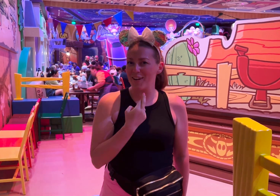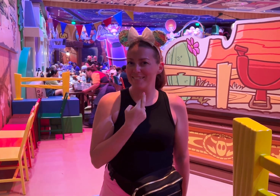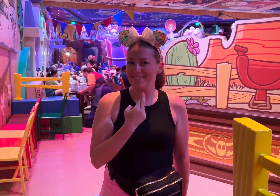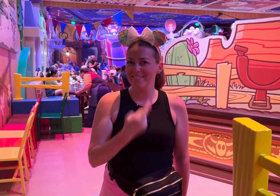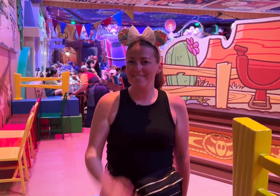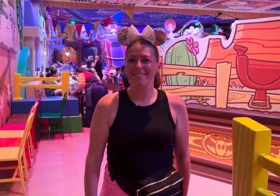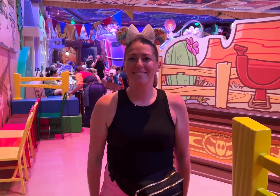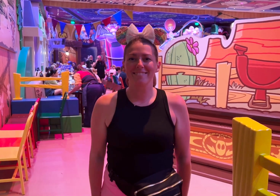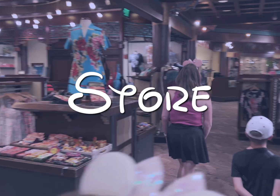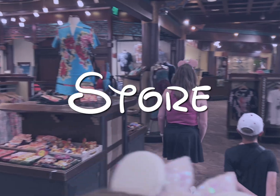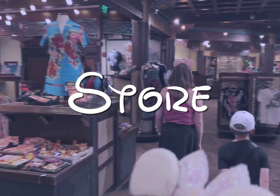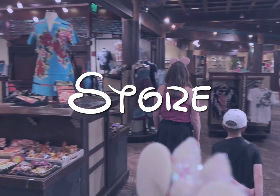Restaurant.